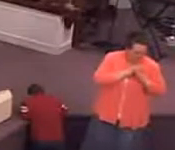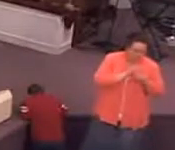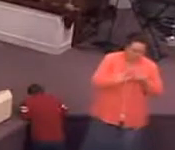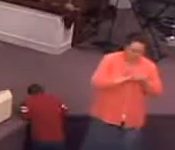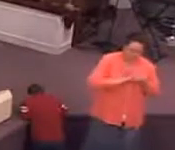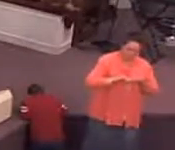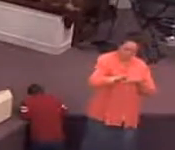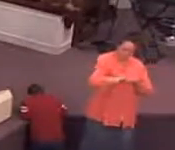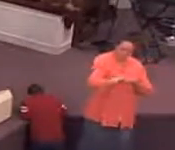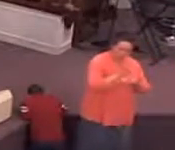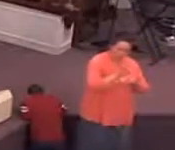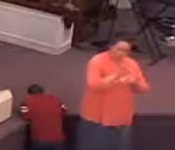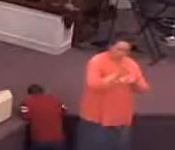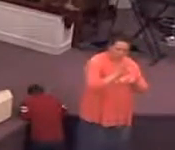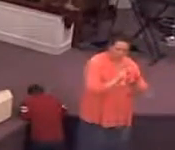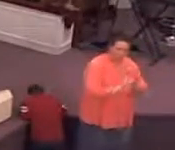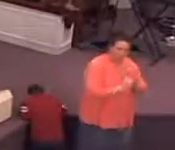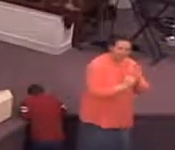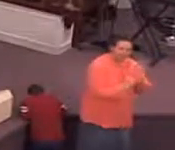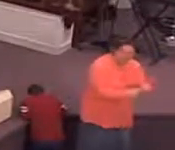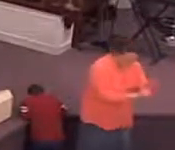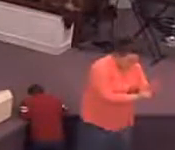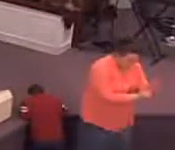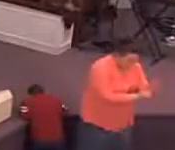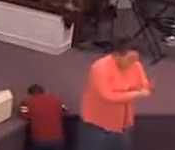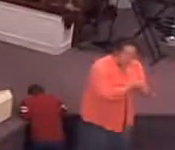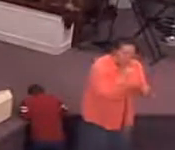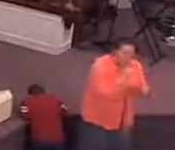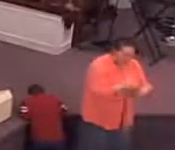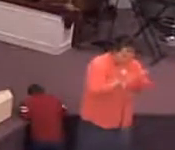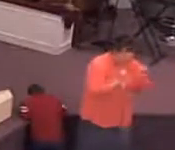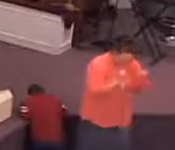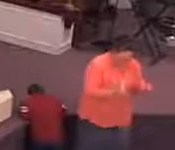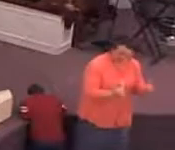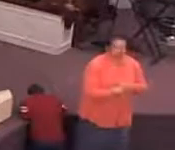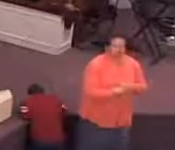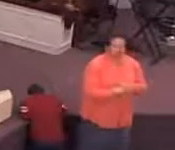It'd be better to deal with it right here, right now. Stand with us.